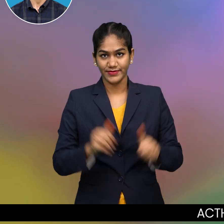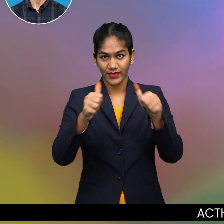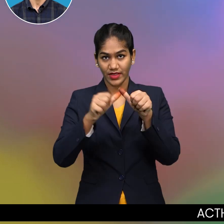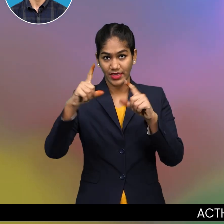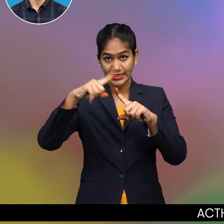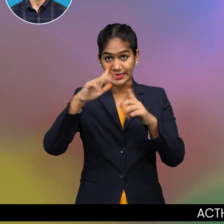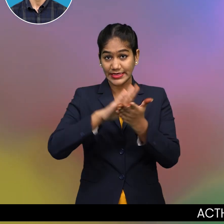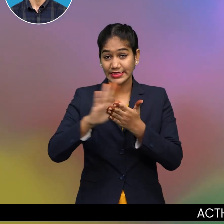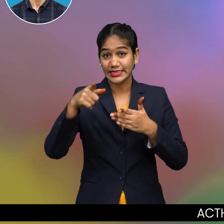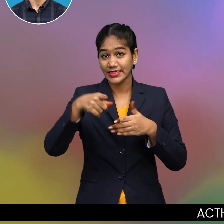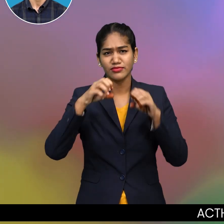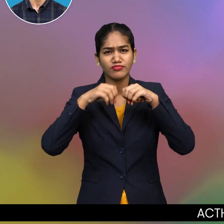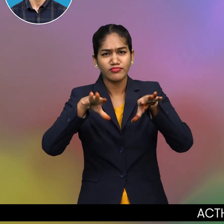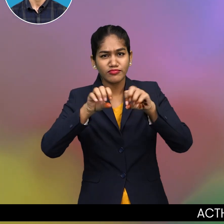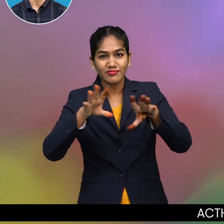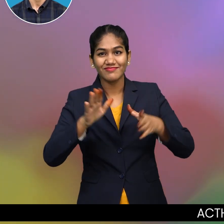ACTH, regulates